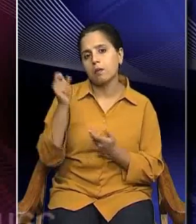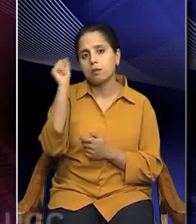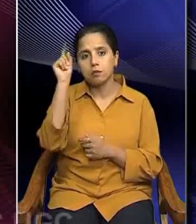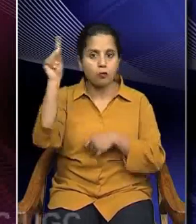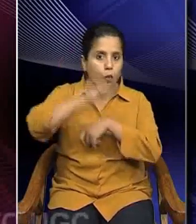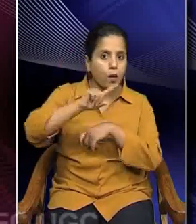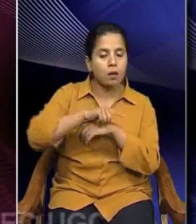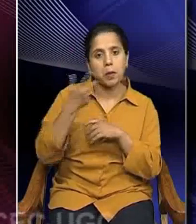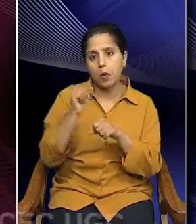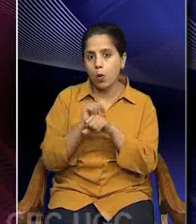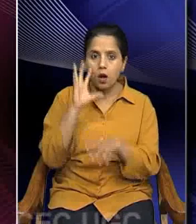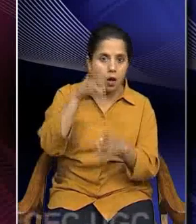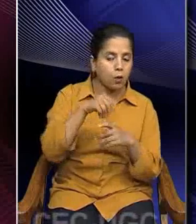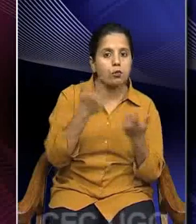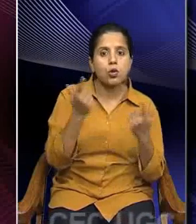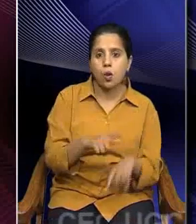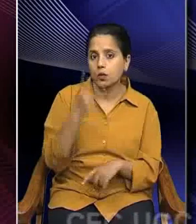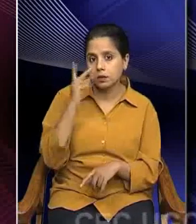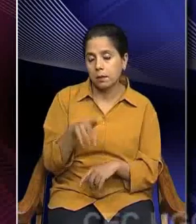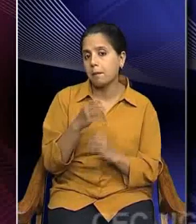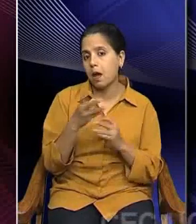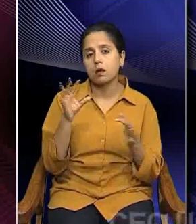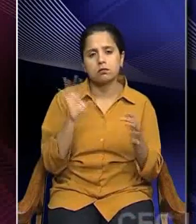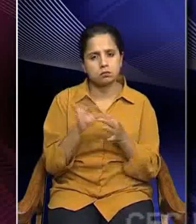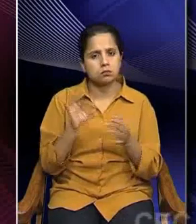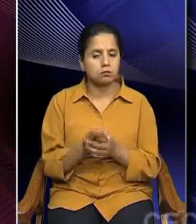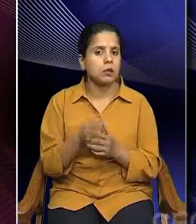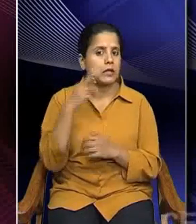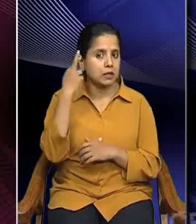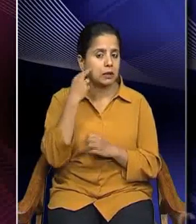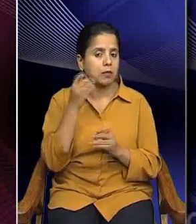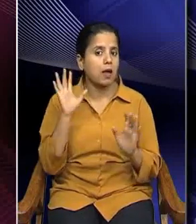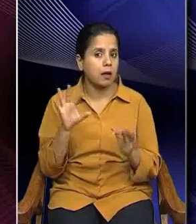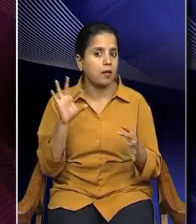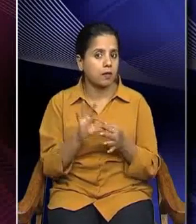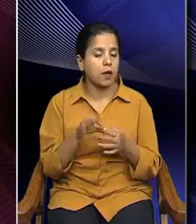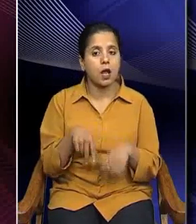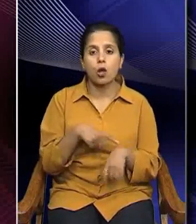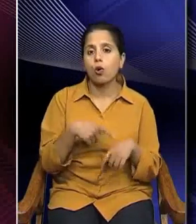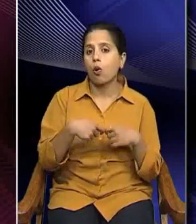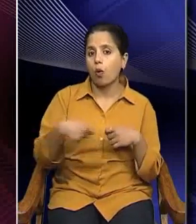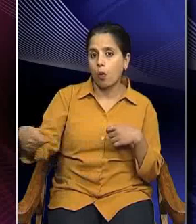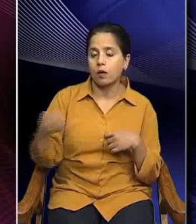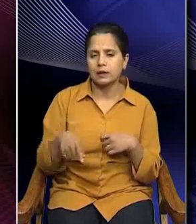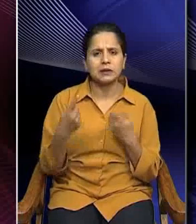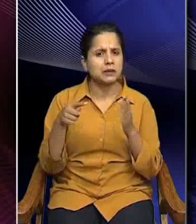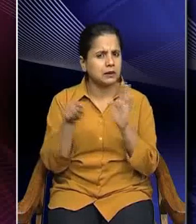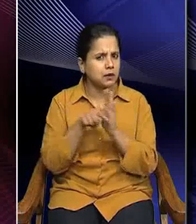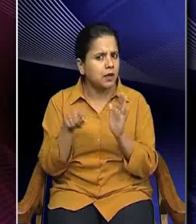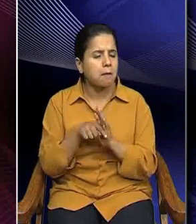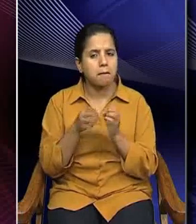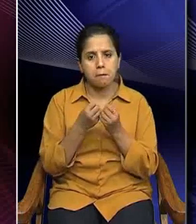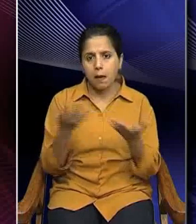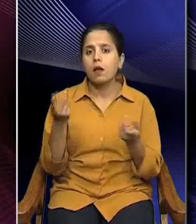join workforce, and there are many other related costs attached. So in the long run, the negative